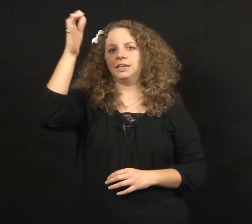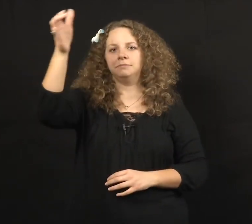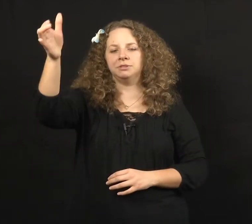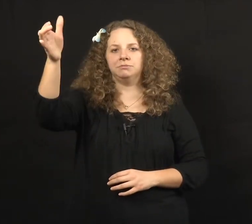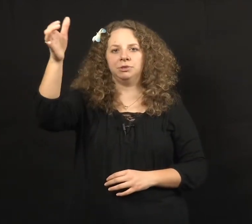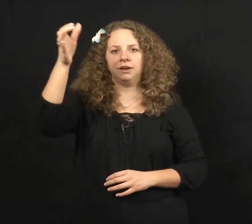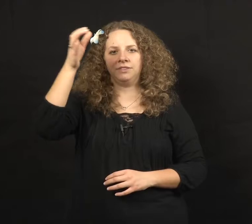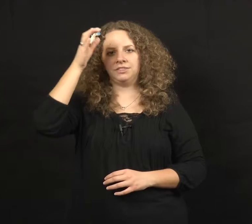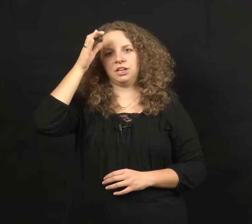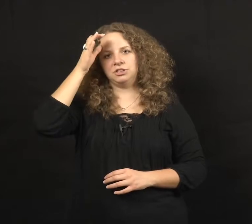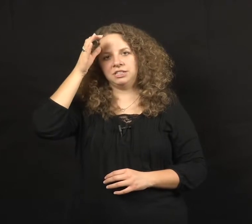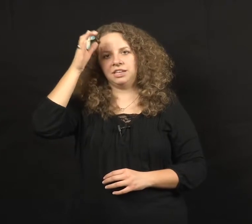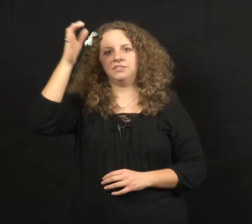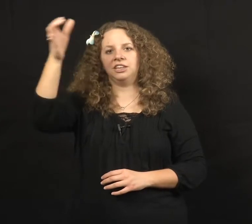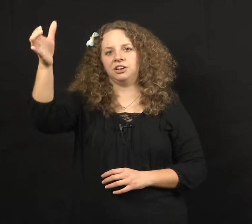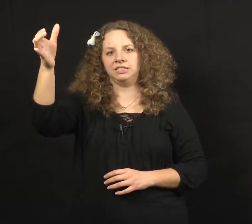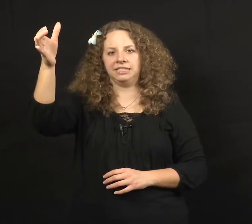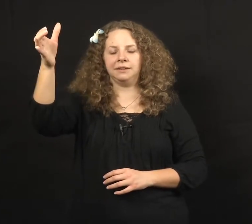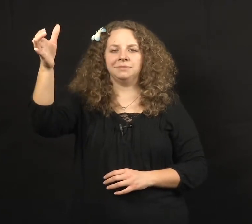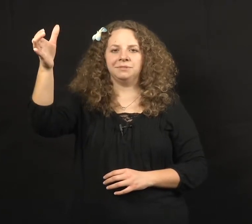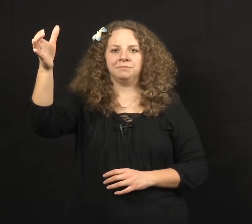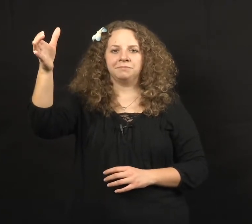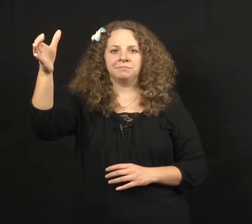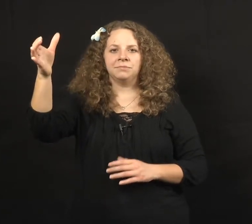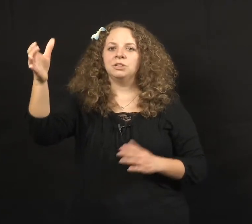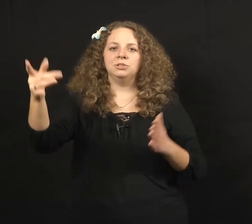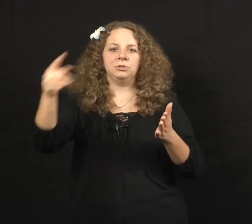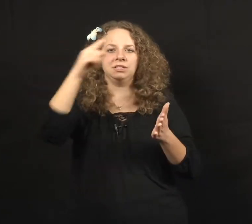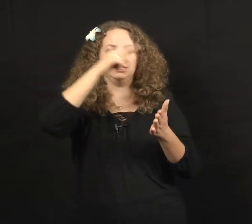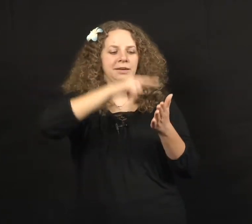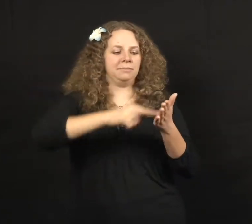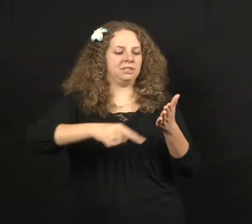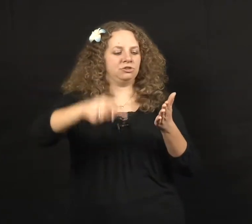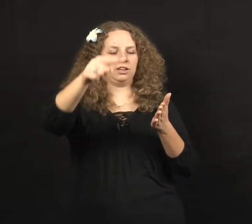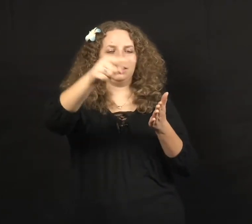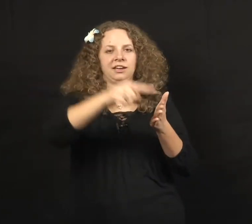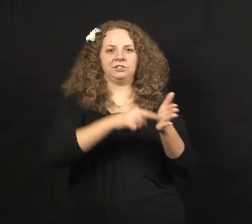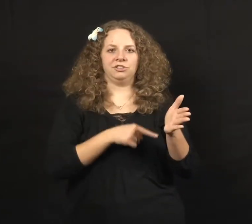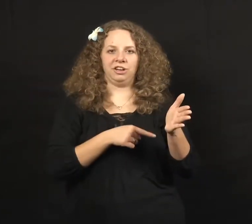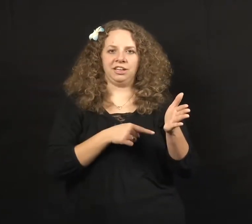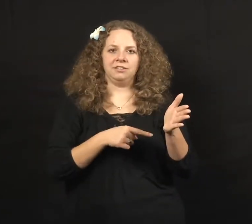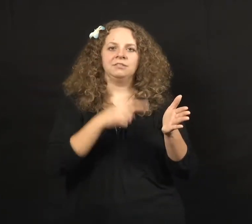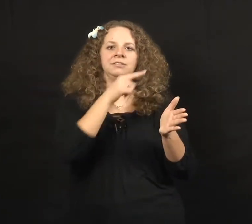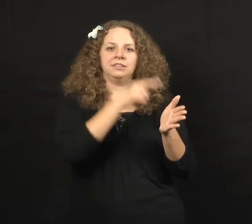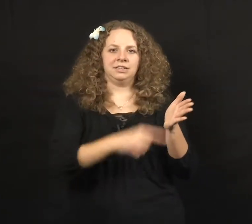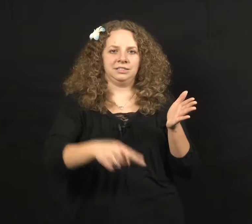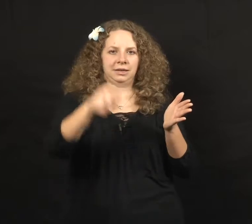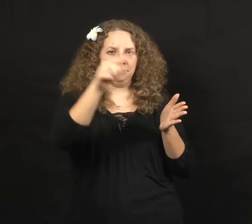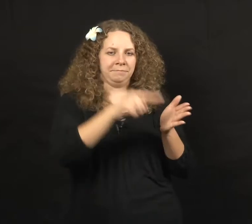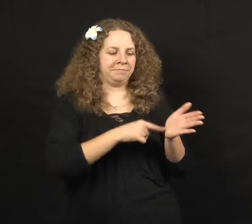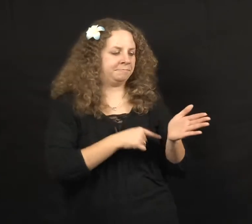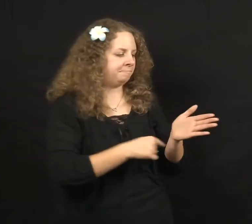Concept. You have like the understanding of the concept. To condemn is like drawing an X on your hand. Condemn.